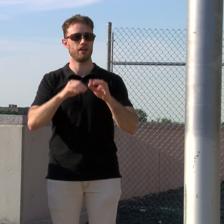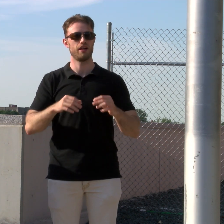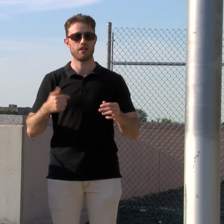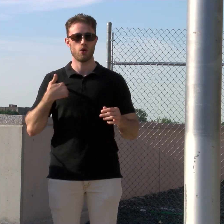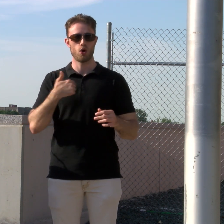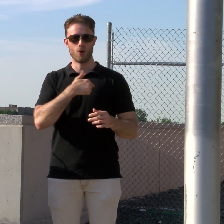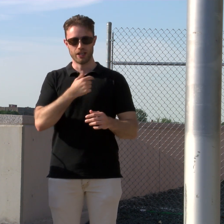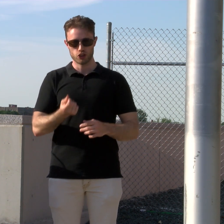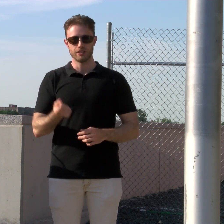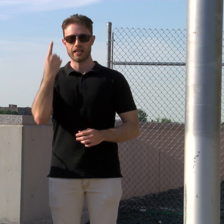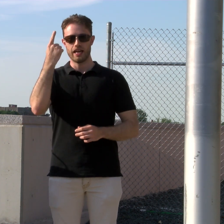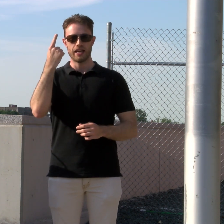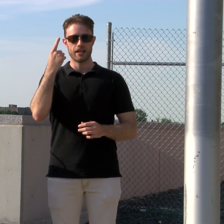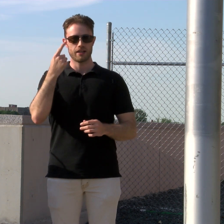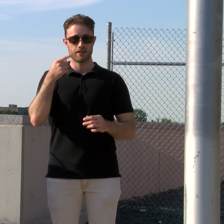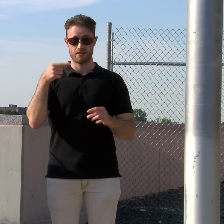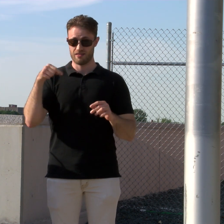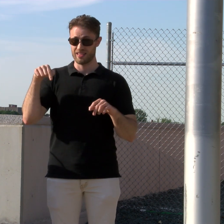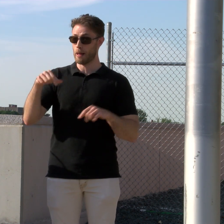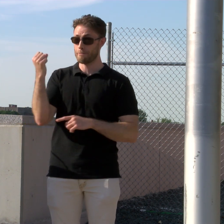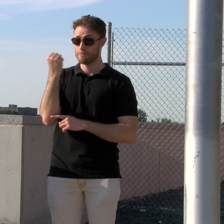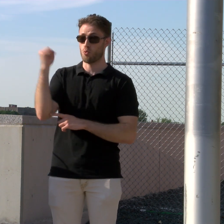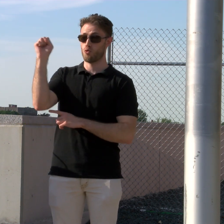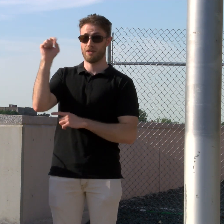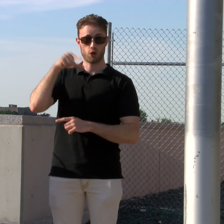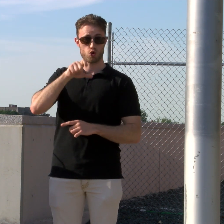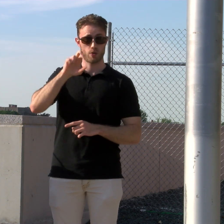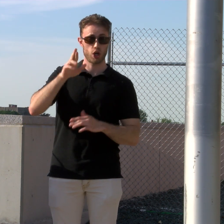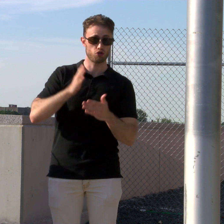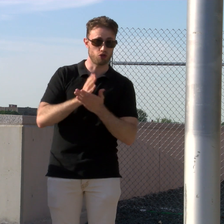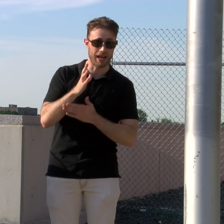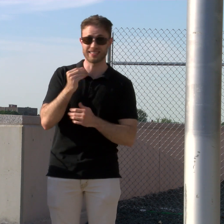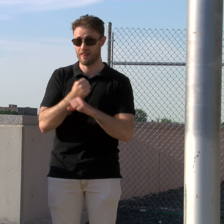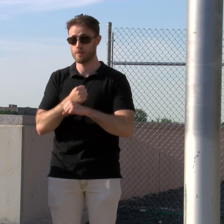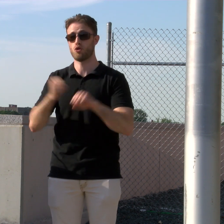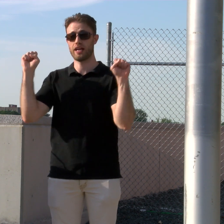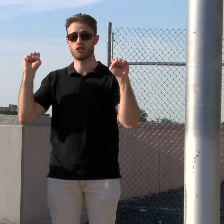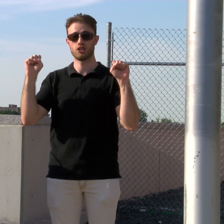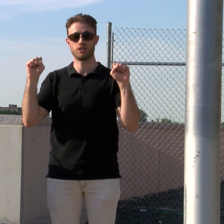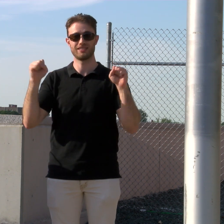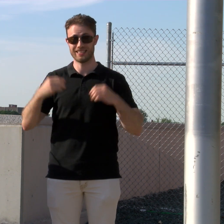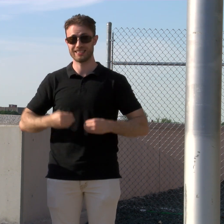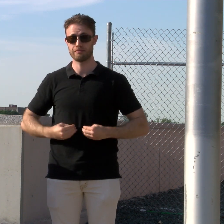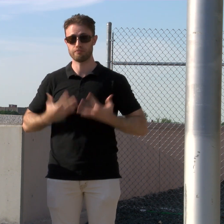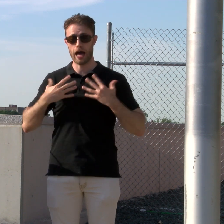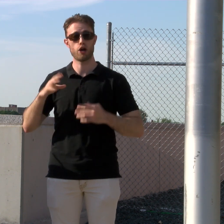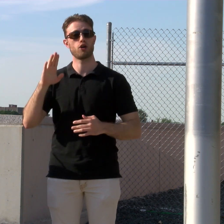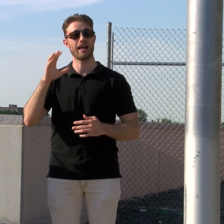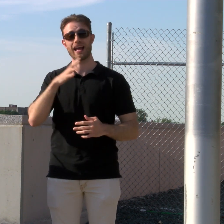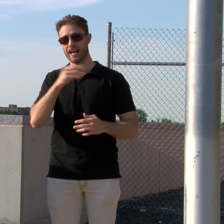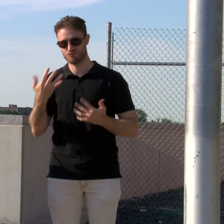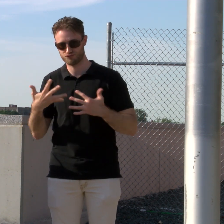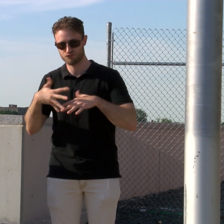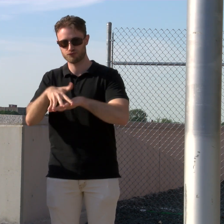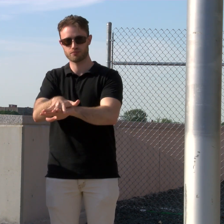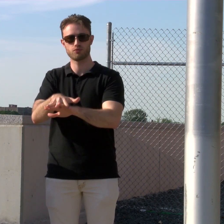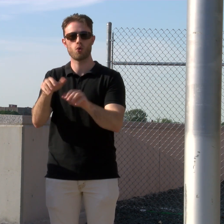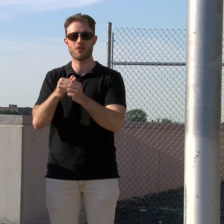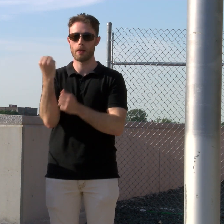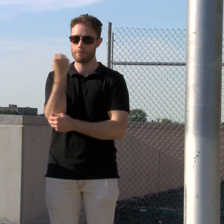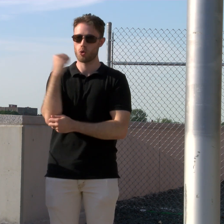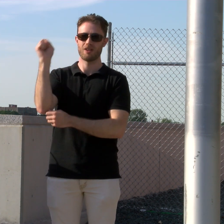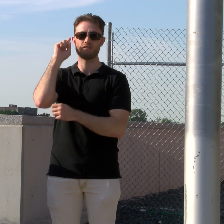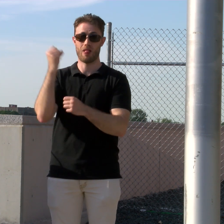It is imperative that we understand that the movement for queer rights and queer liberation is inspired by and interwoven with movements